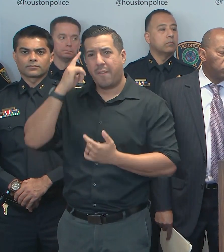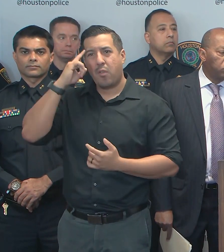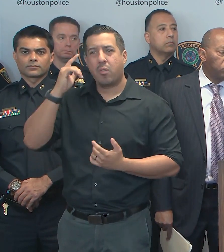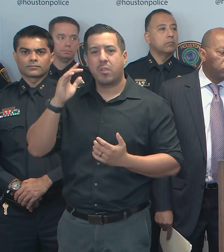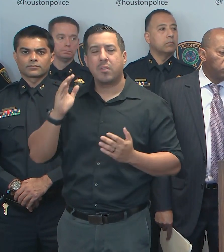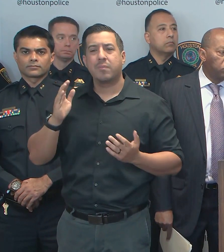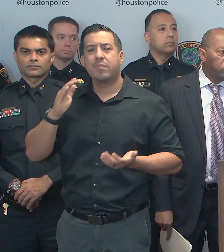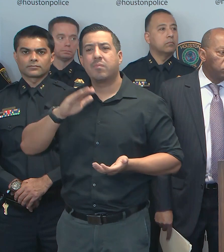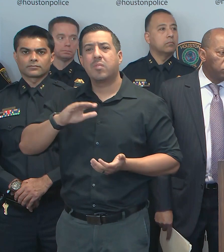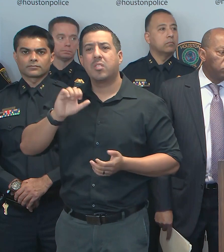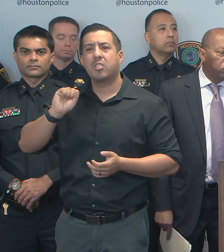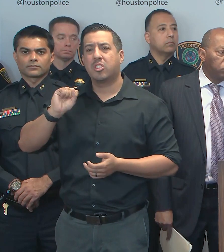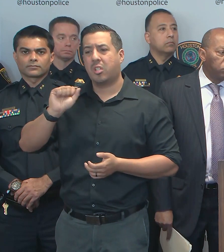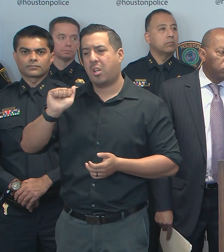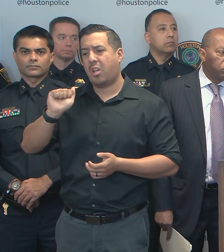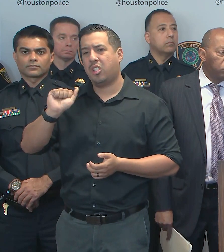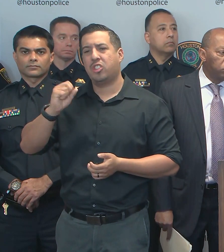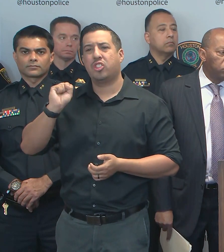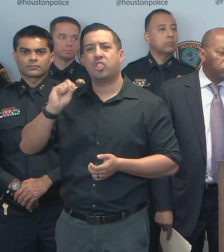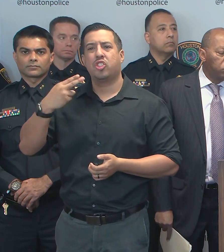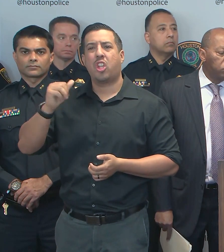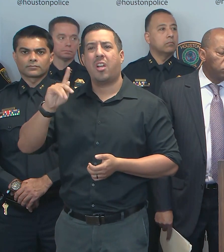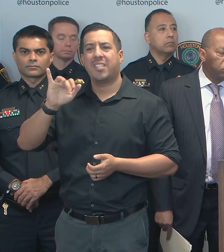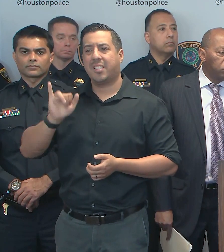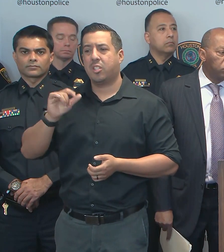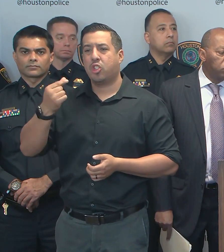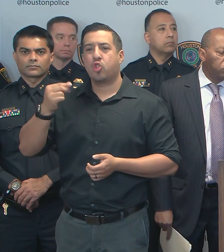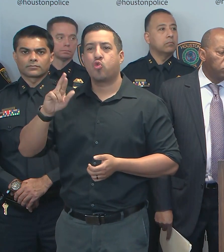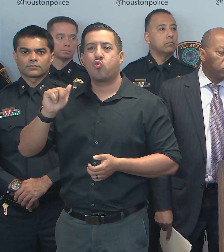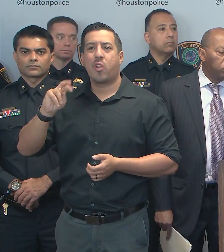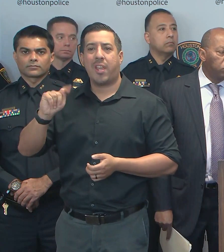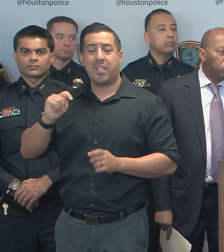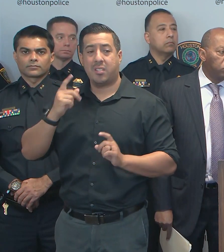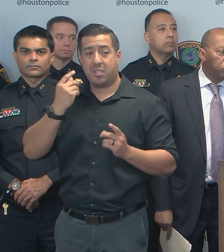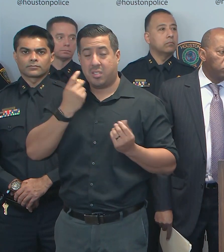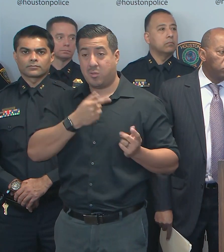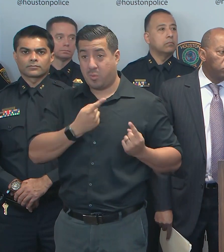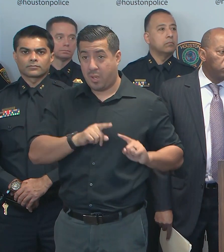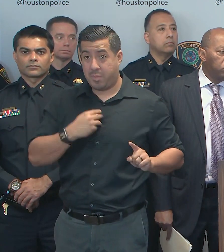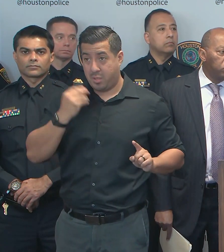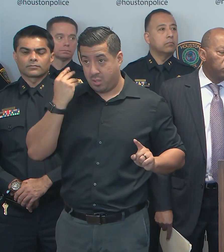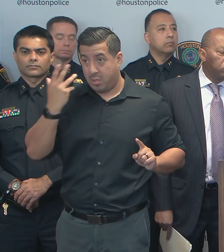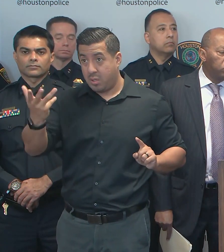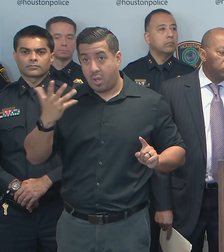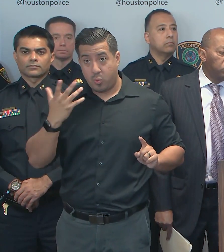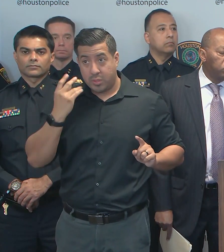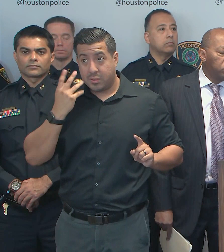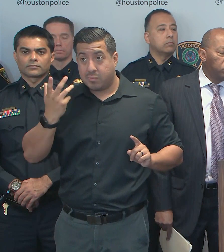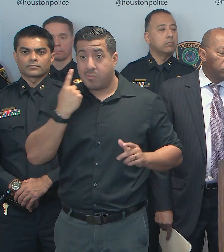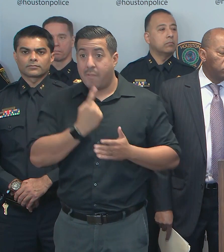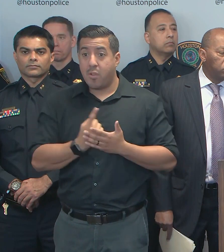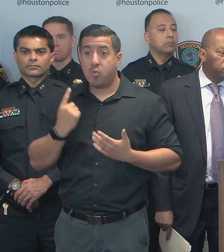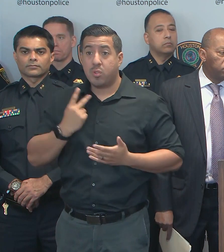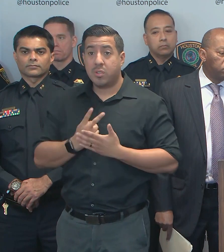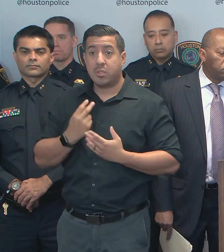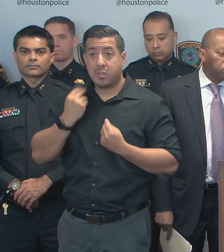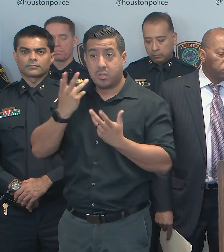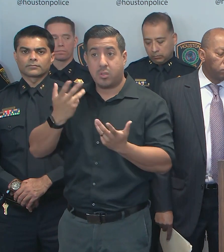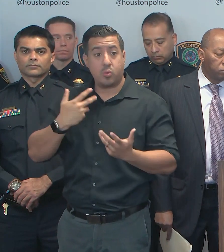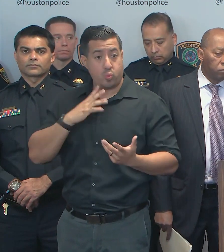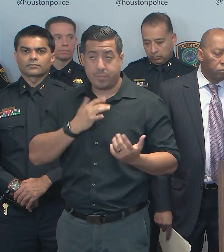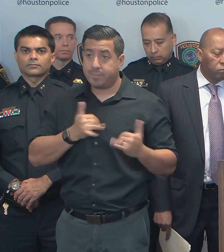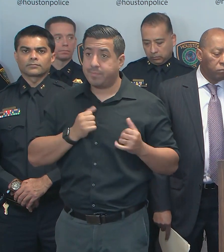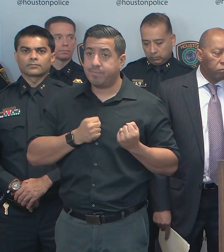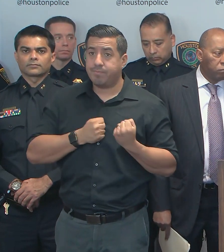princess, Ashanti Grant. I just want to let the public know, we said it a few weeks ago, and we're going to stand